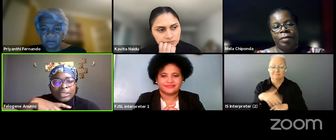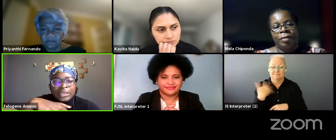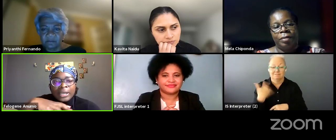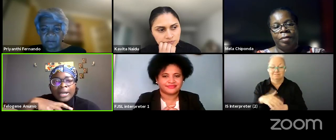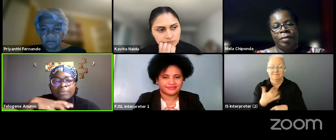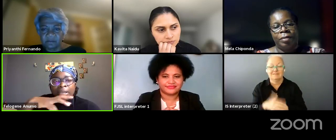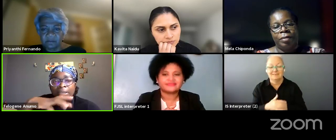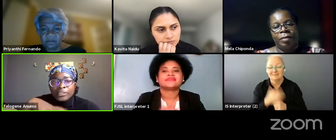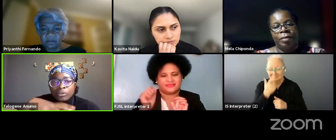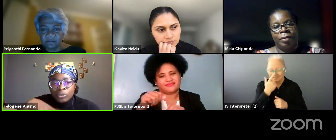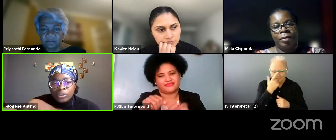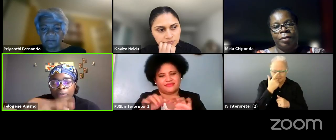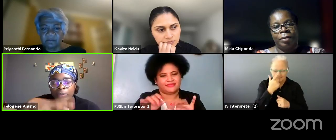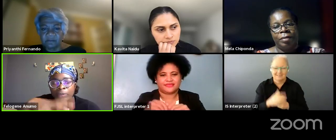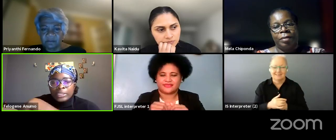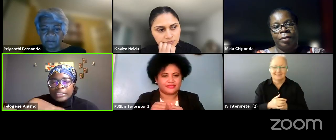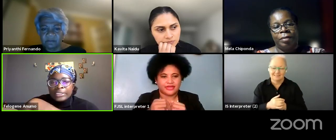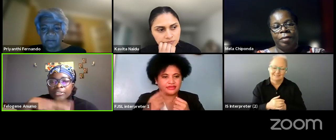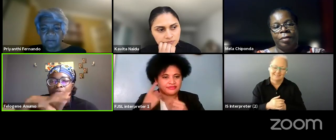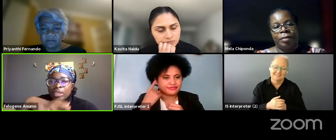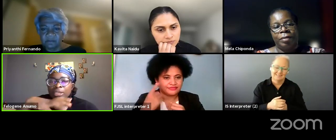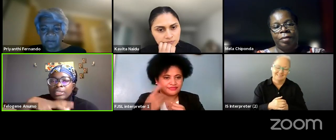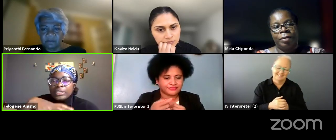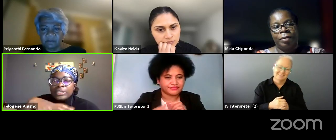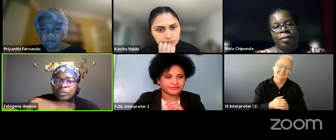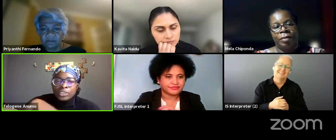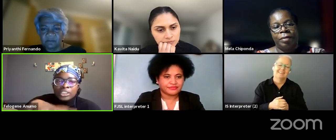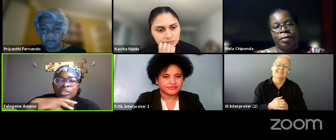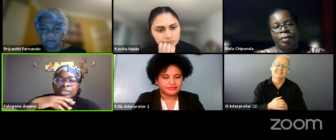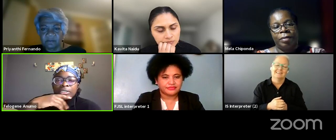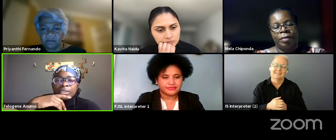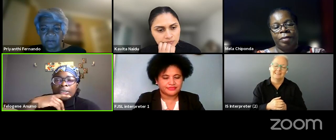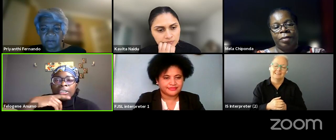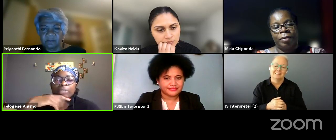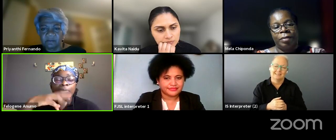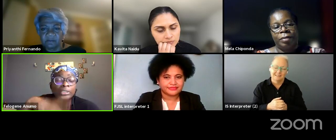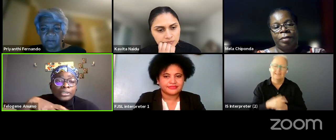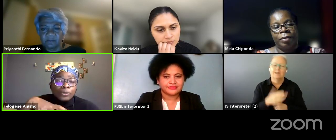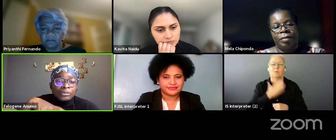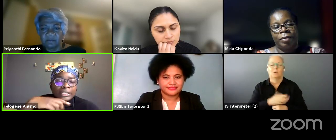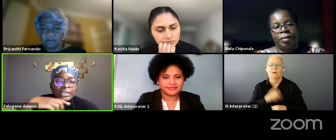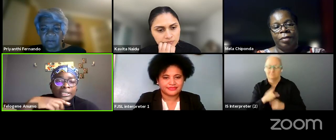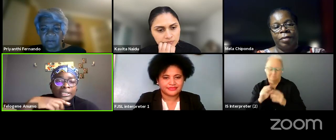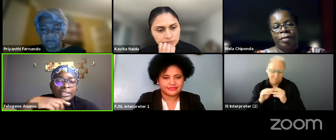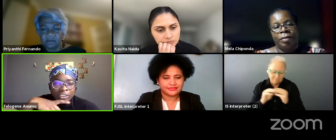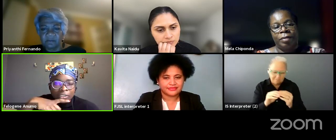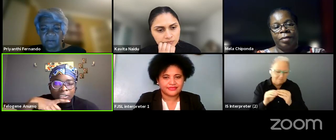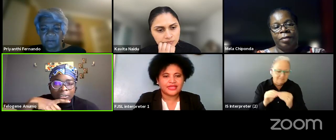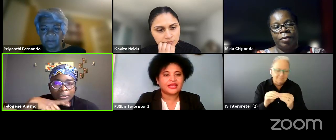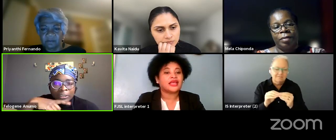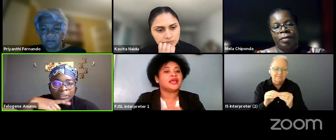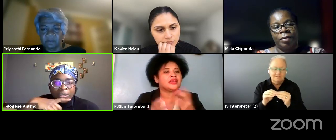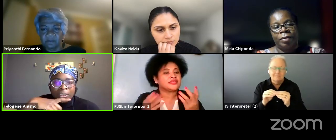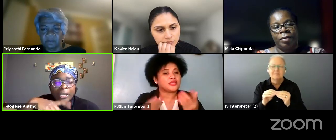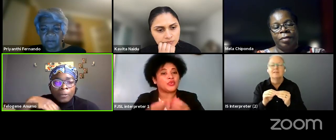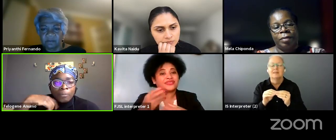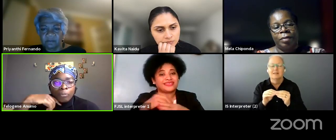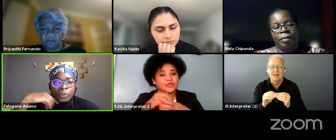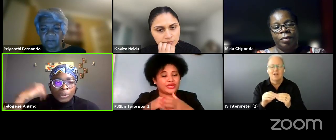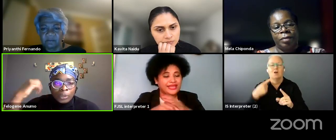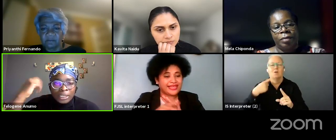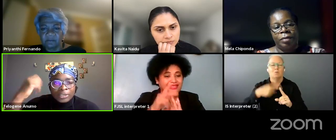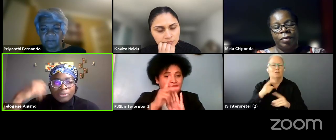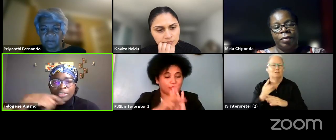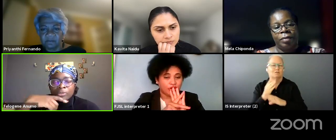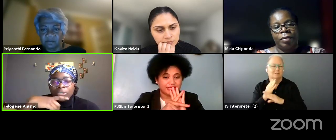institutions, imbalanced rules, and we normally see this in trade, in negotiations, in policy norms and legal protections. Now,